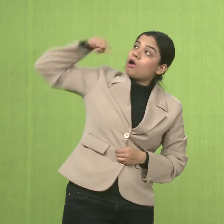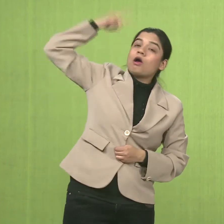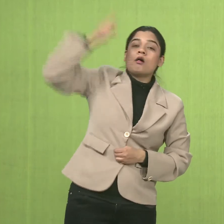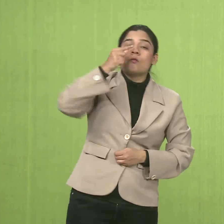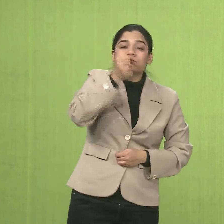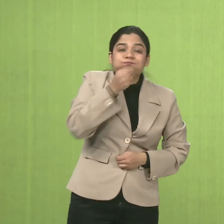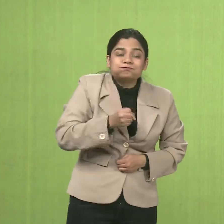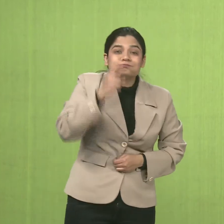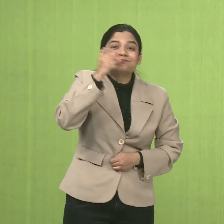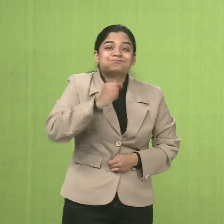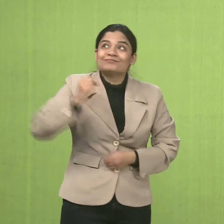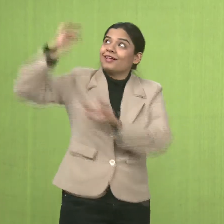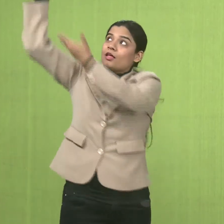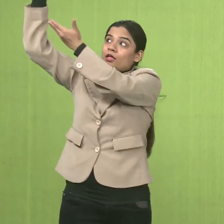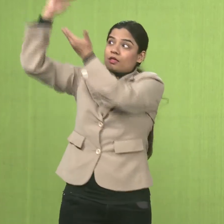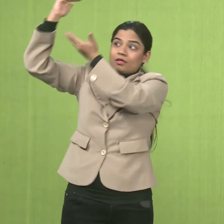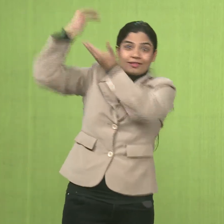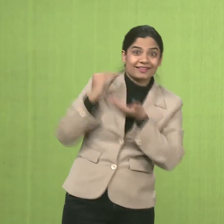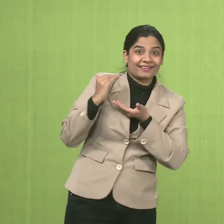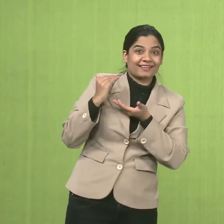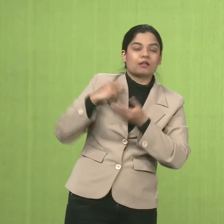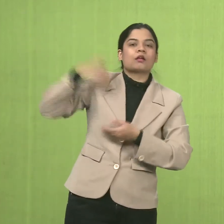grandparents. Who do they not rely on?